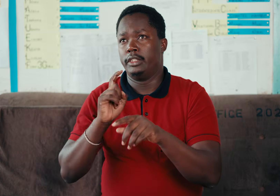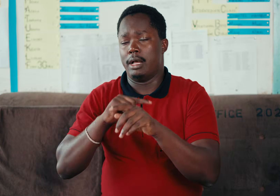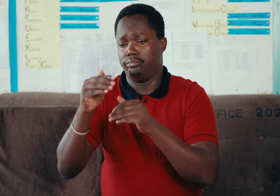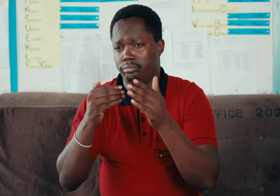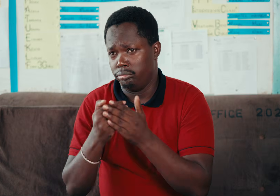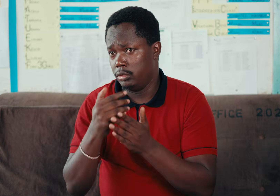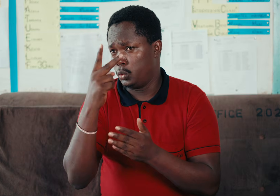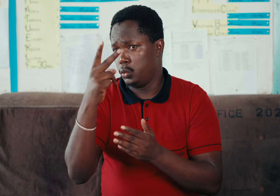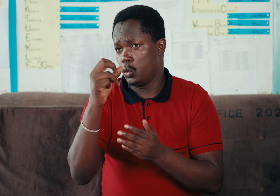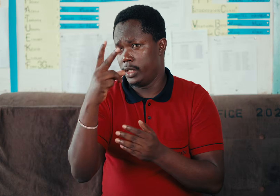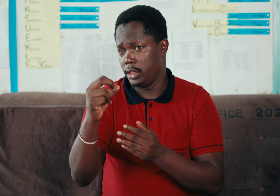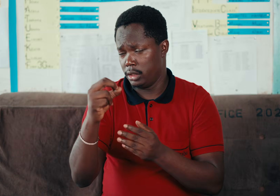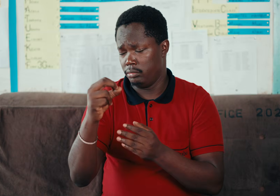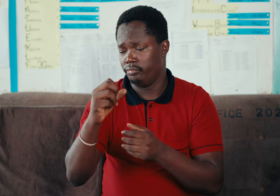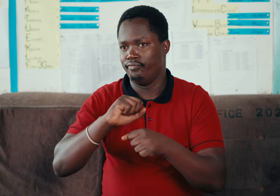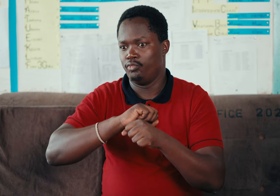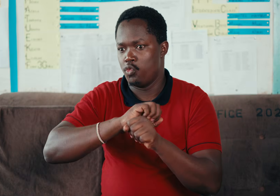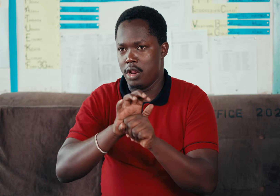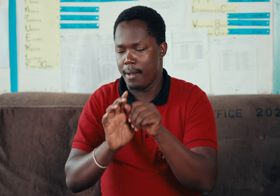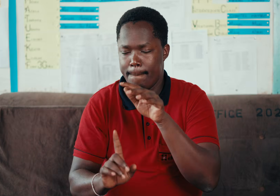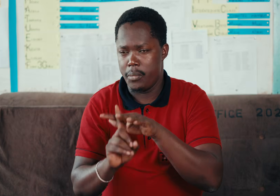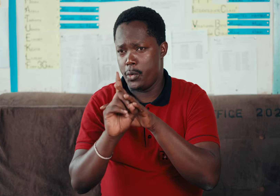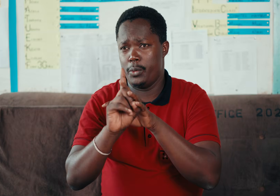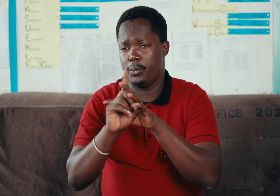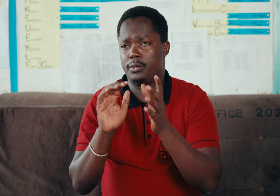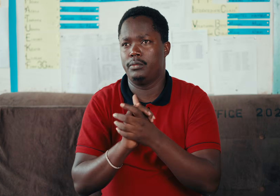language. So when it got to 2020, during the pandemic,